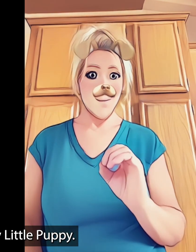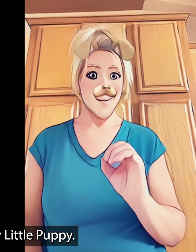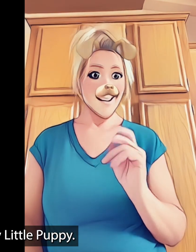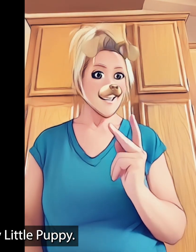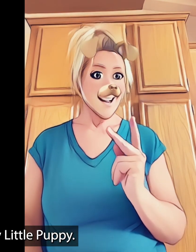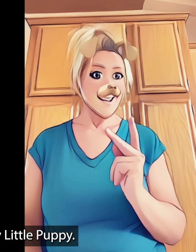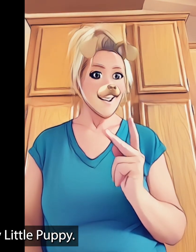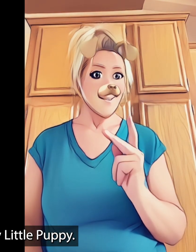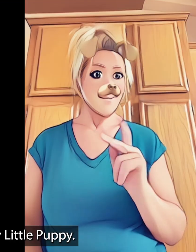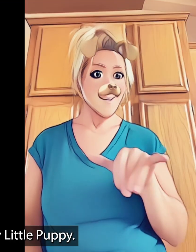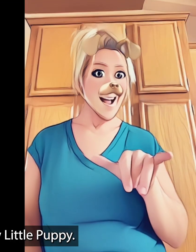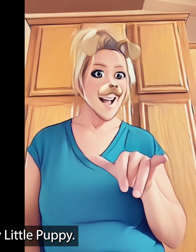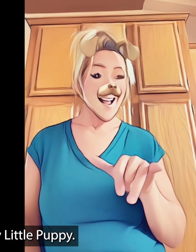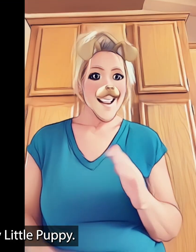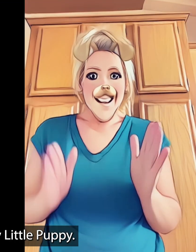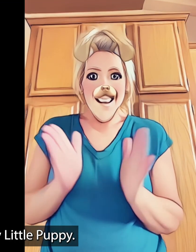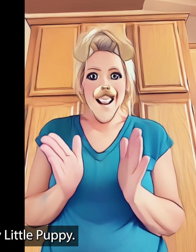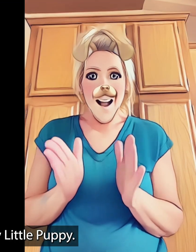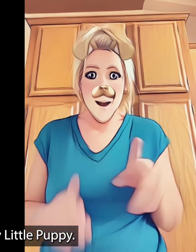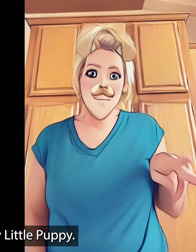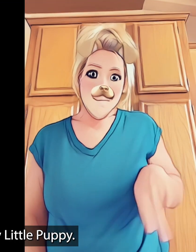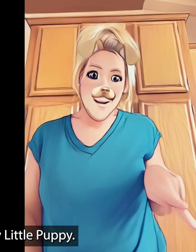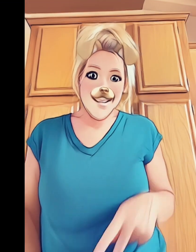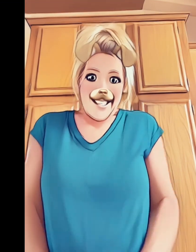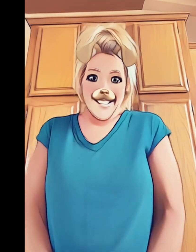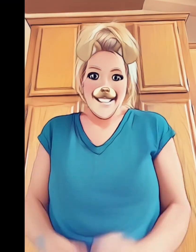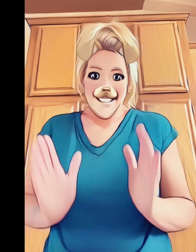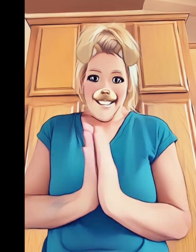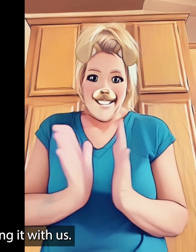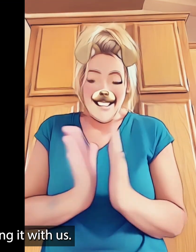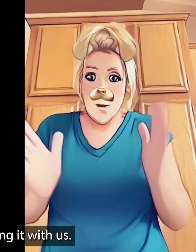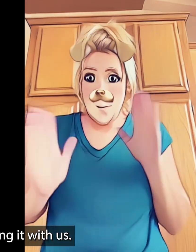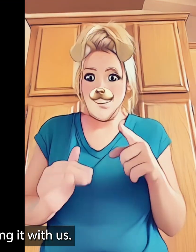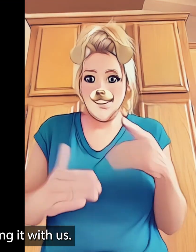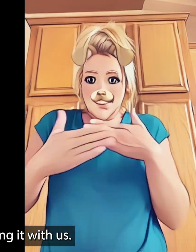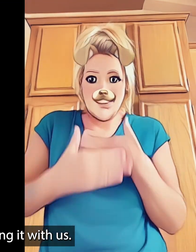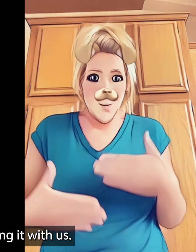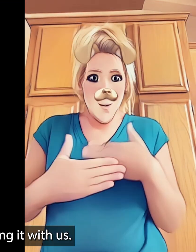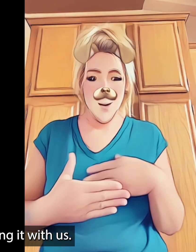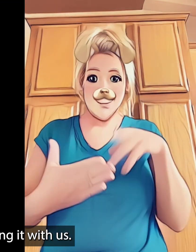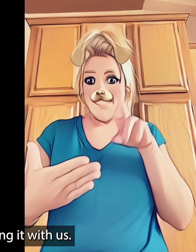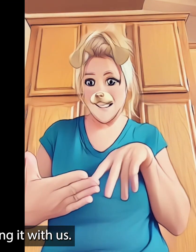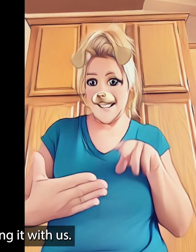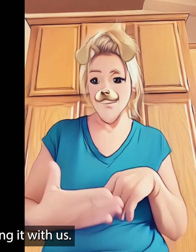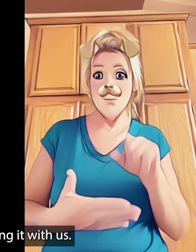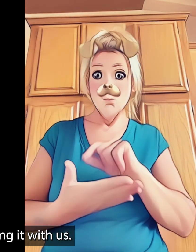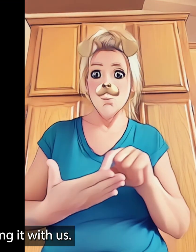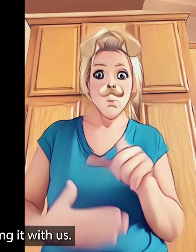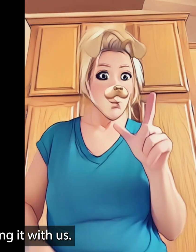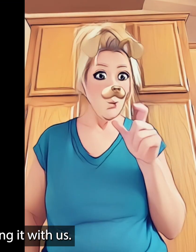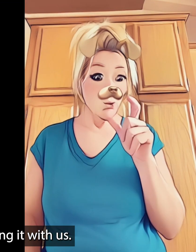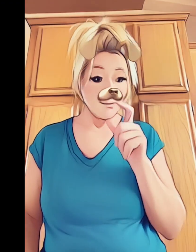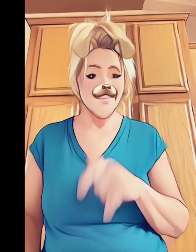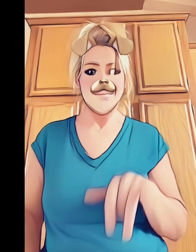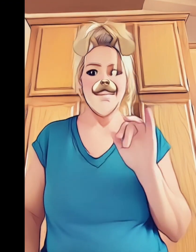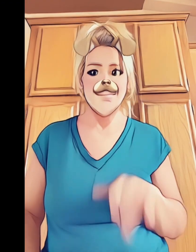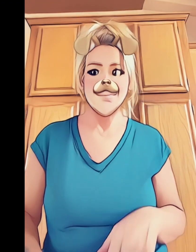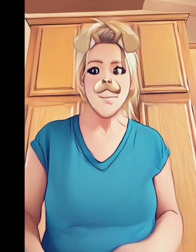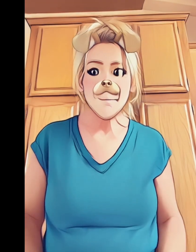Today's title is The Poky Little Puppy. I hope you enjoy reading it with us.